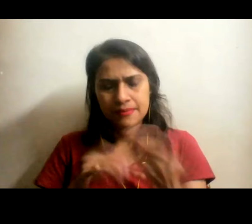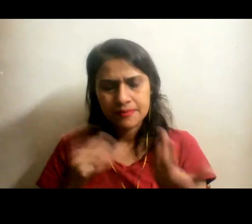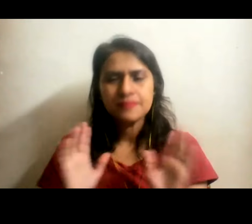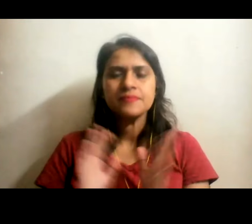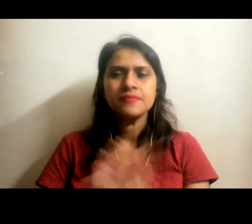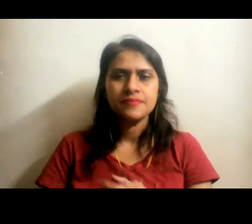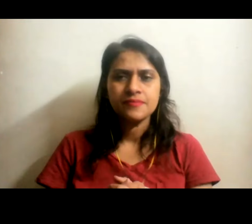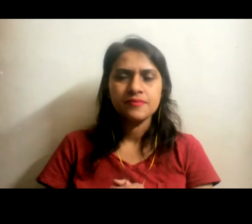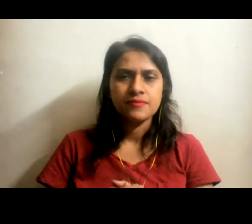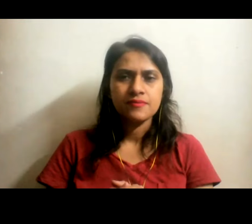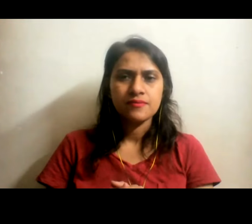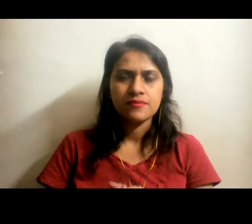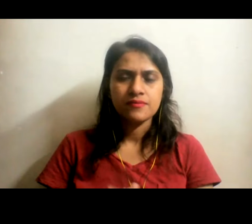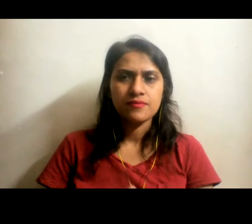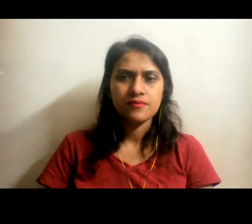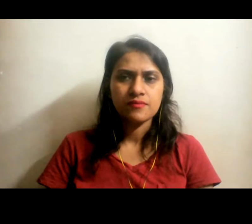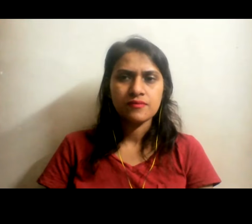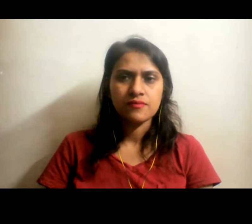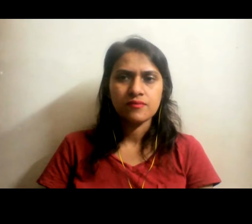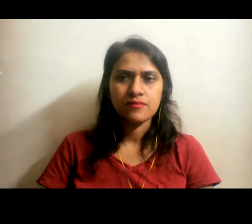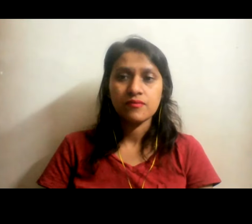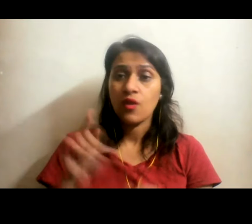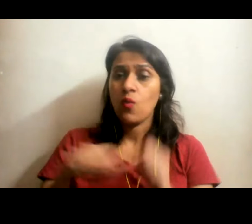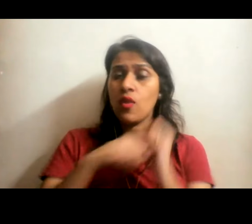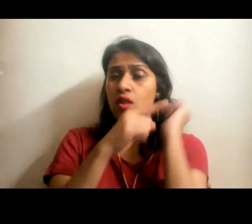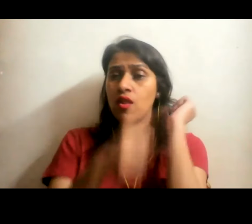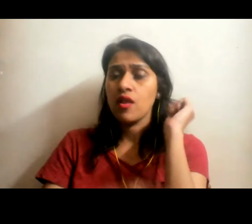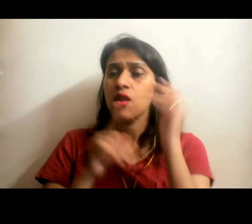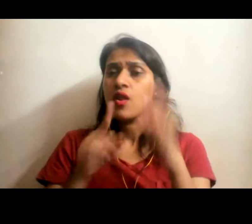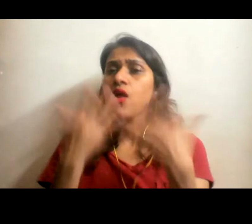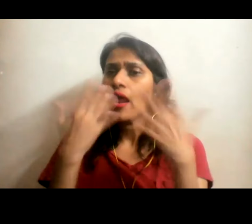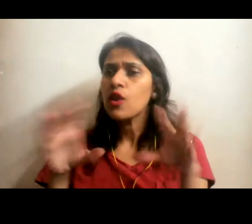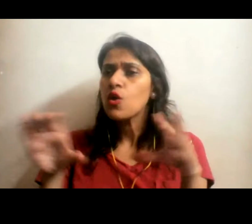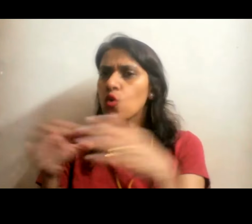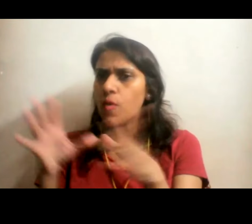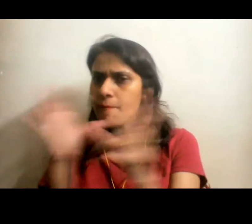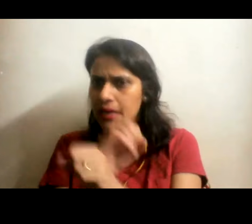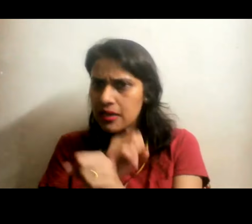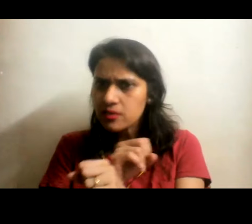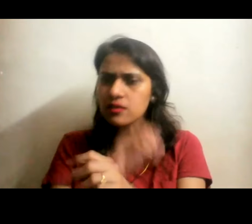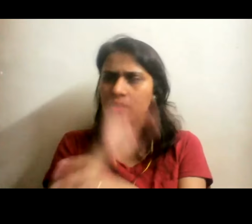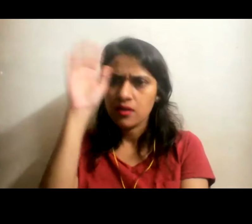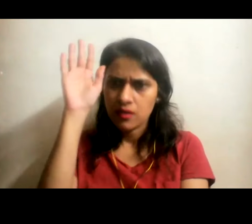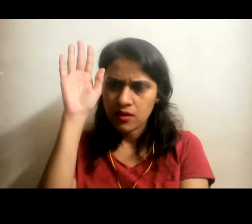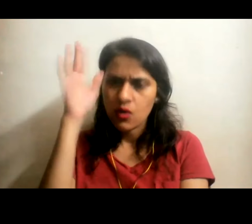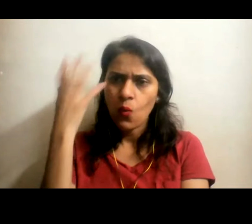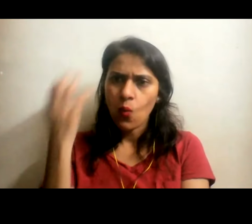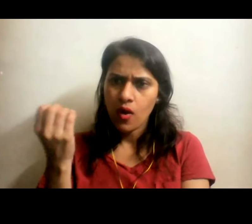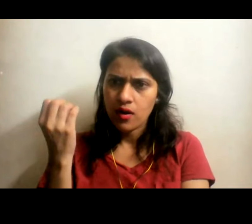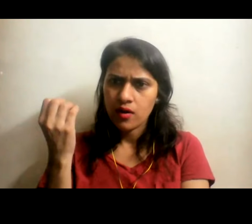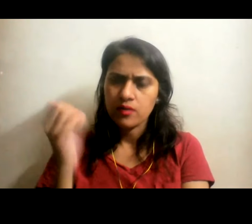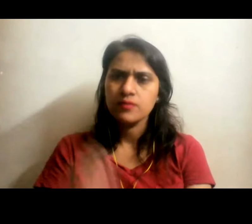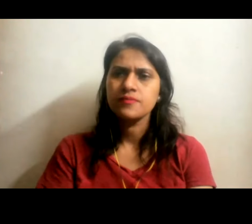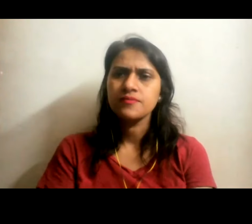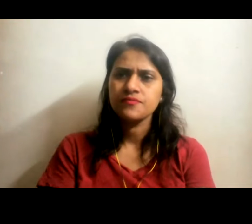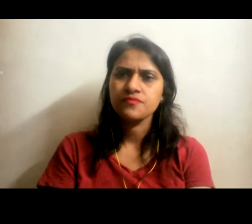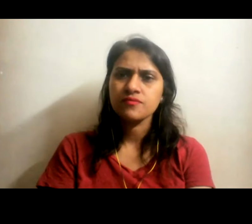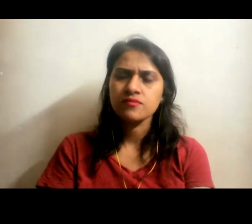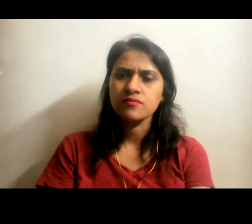that, if any, before we end the session, any other groups, what discussions you had, if you had any? Hi.